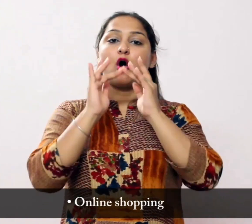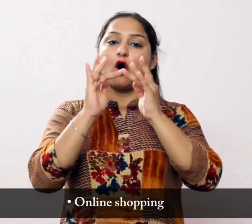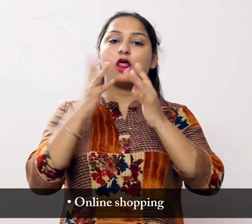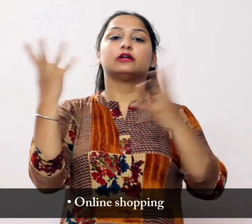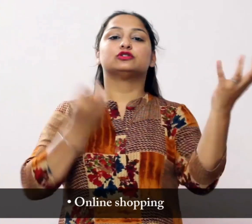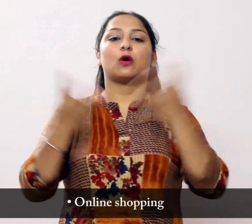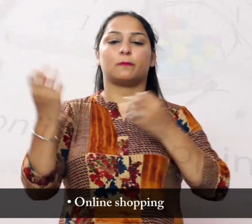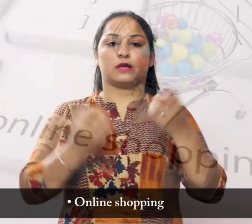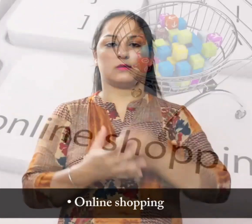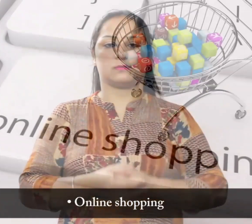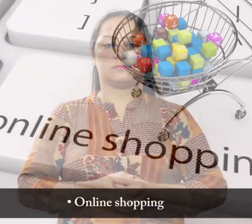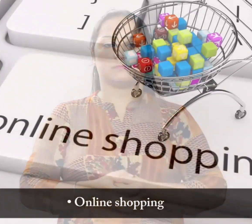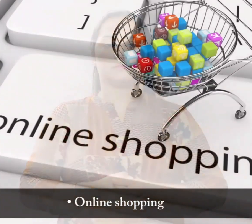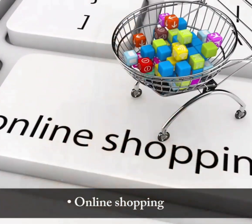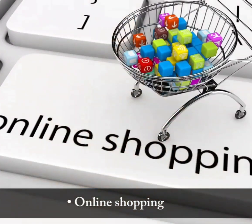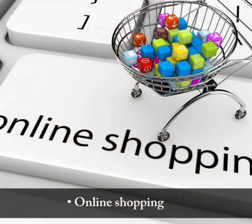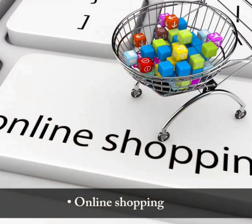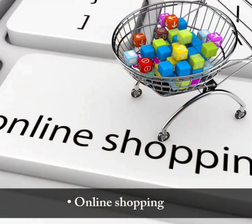online shopping,